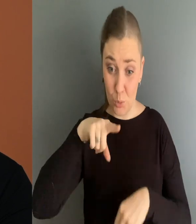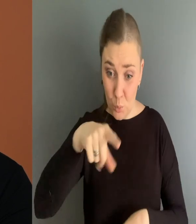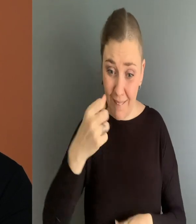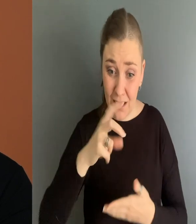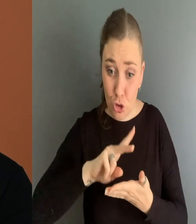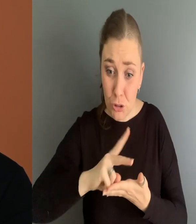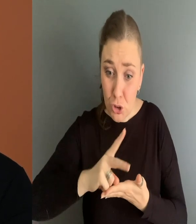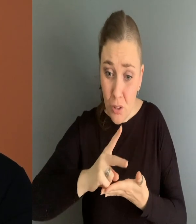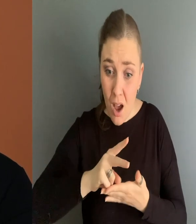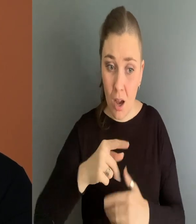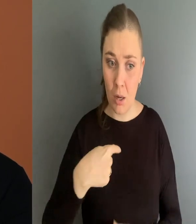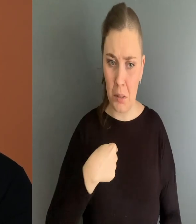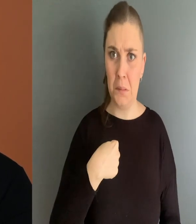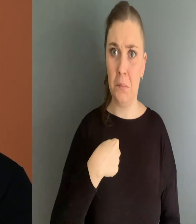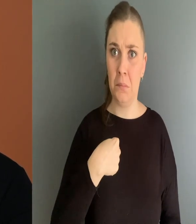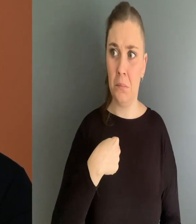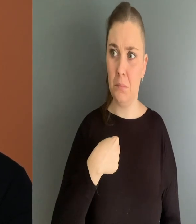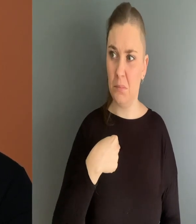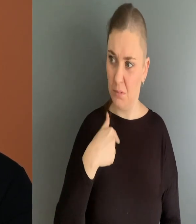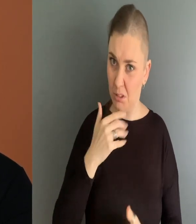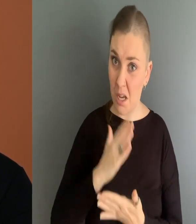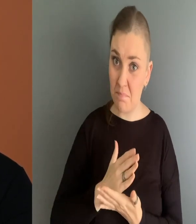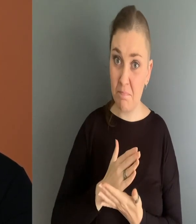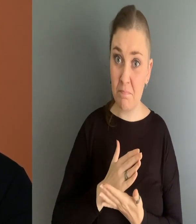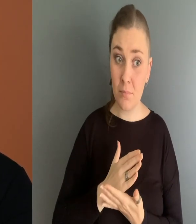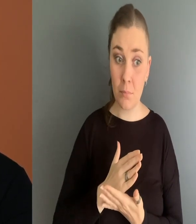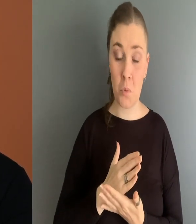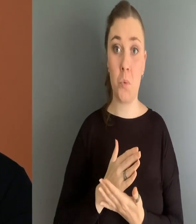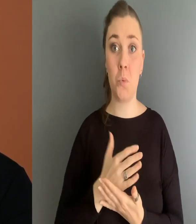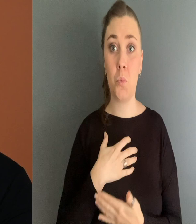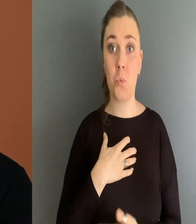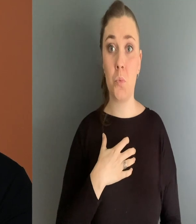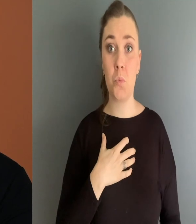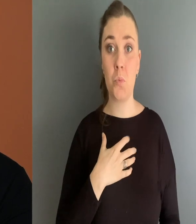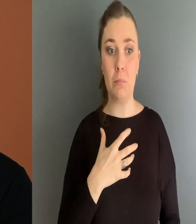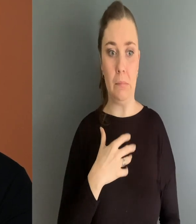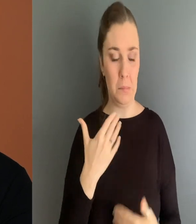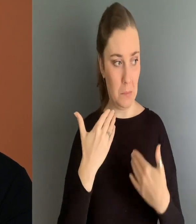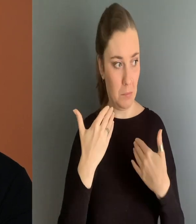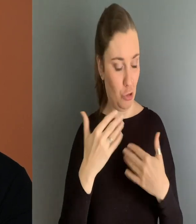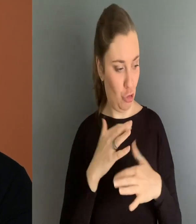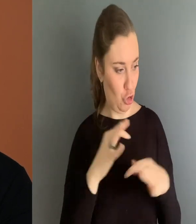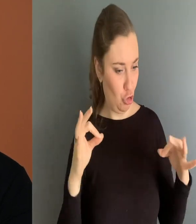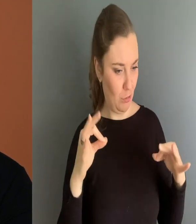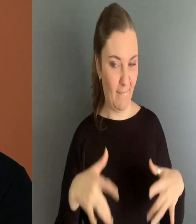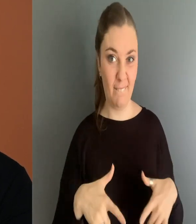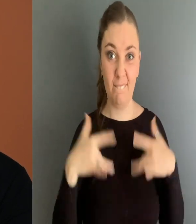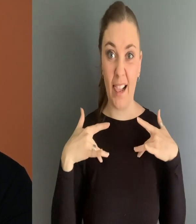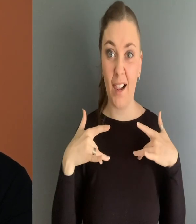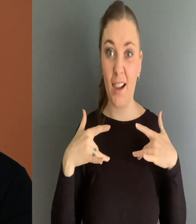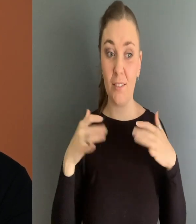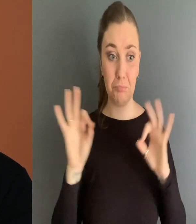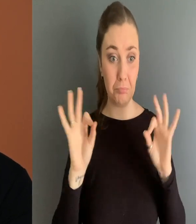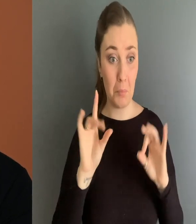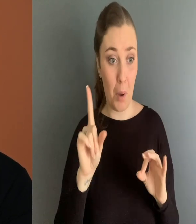seizure and i'm like didn't i and i was like oh i didn't feel anything